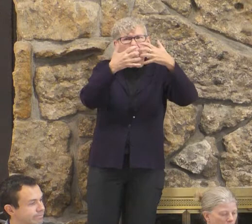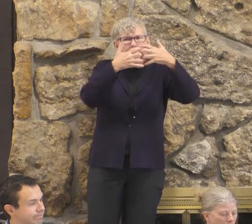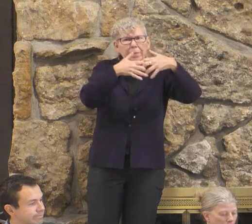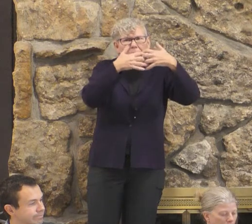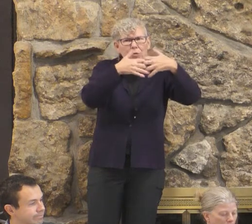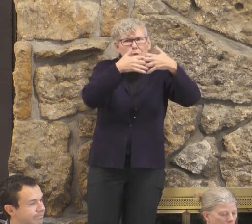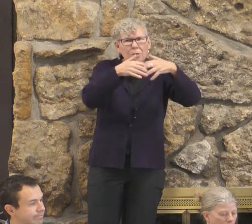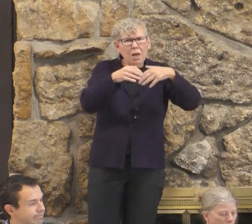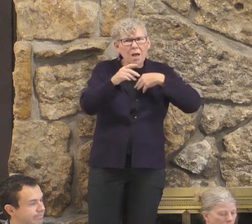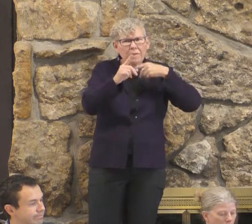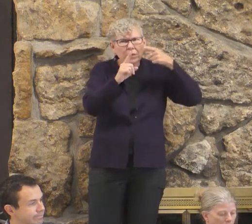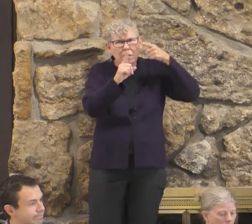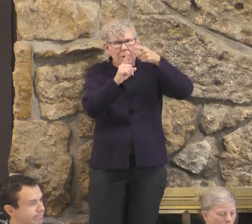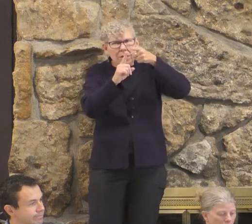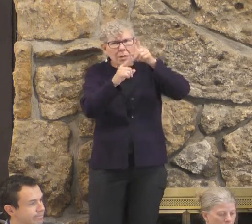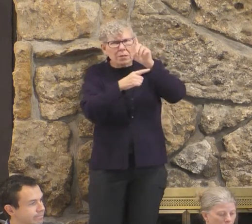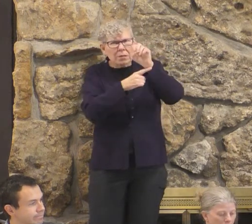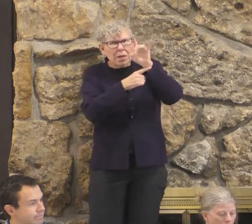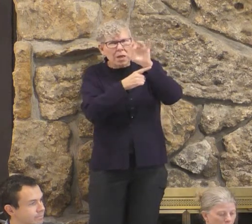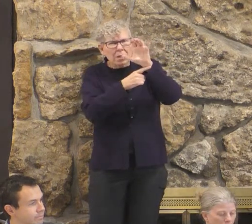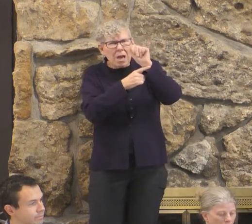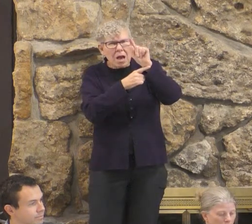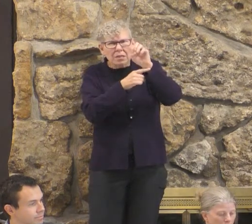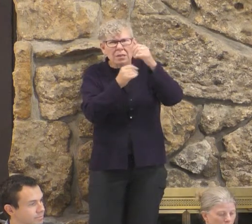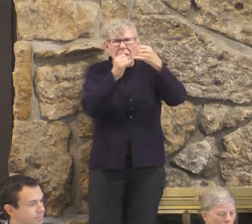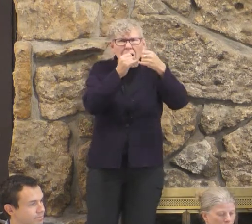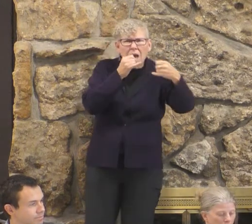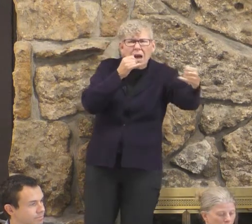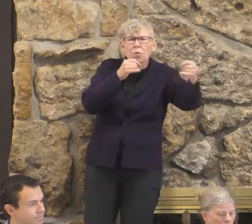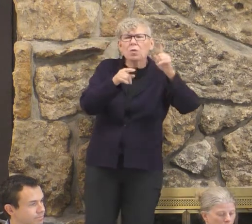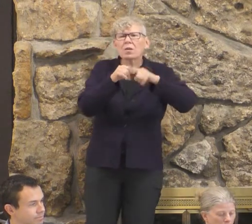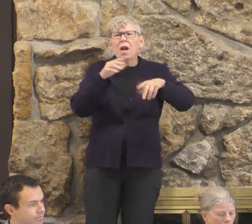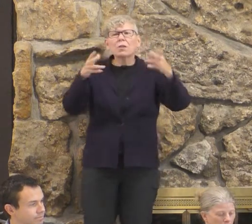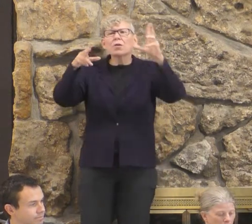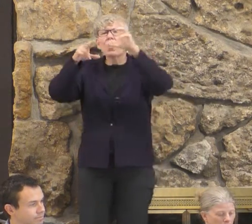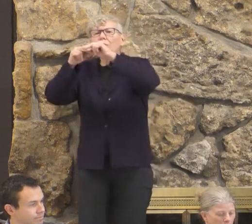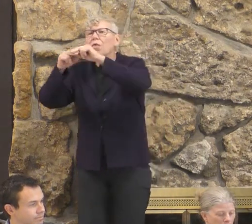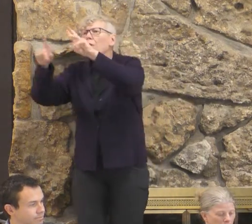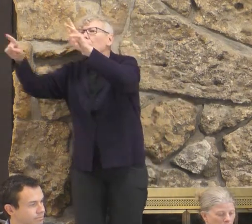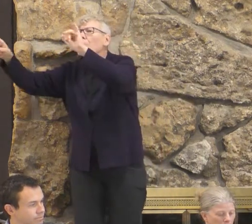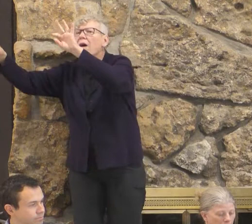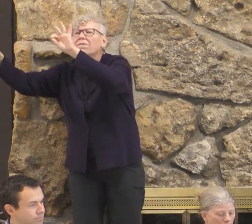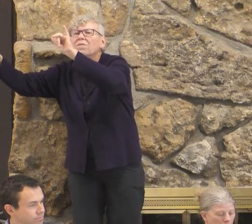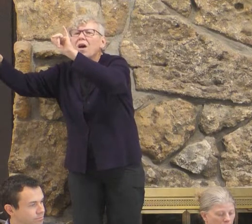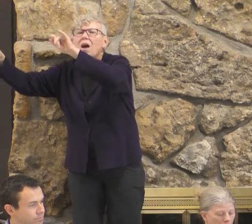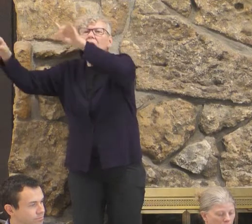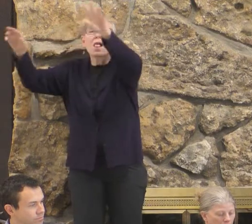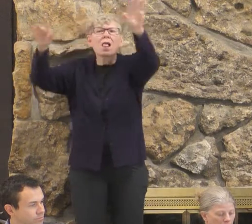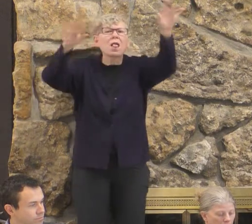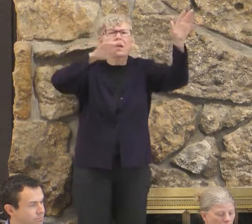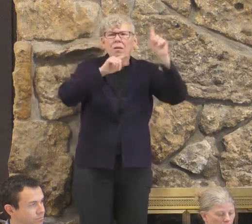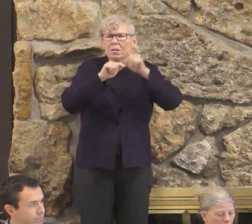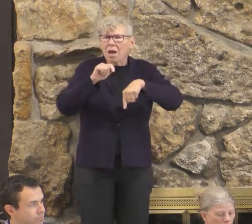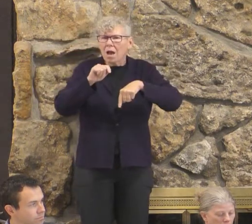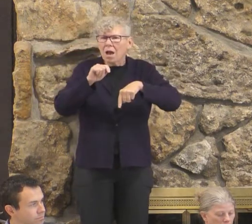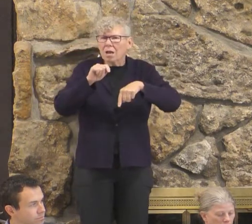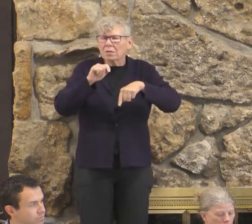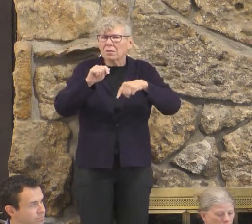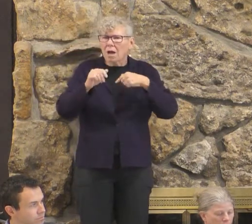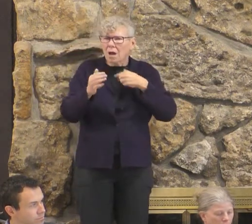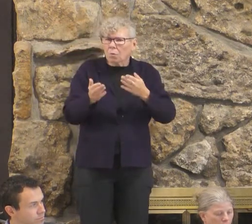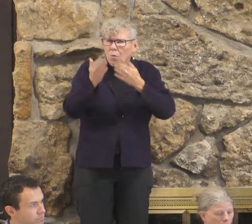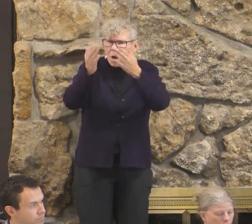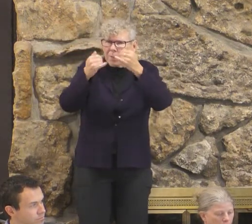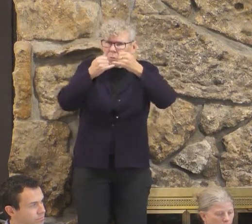into the Wi-Fi of the hospital or your office. You have to have a dedicated connection, and I would encourage hardwire as well.